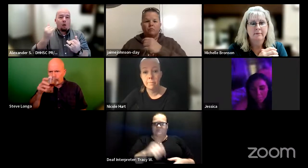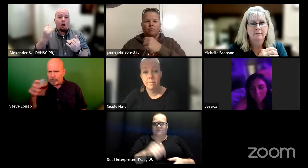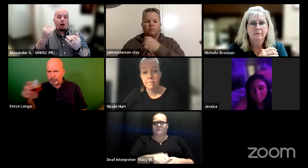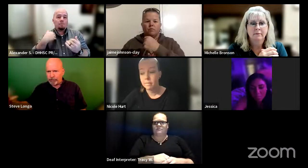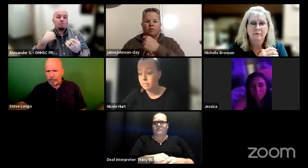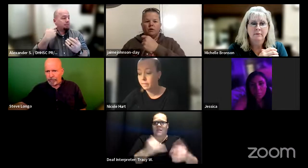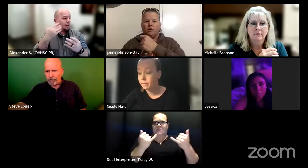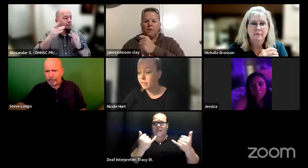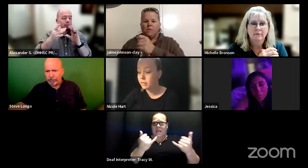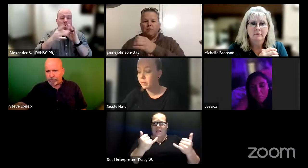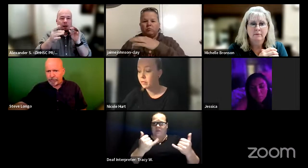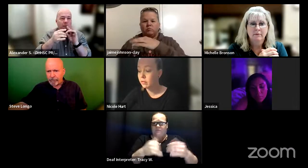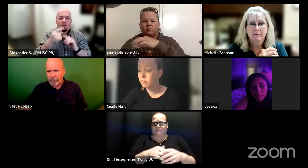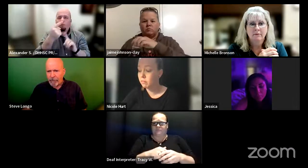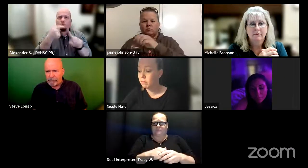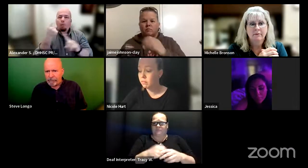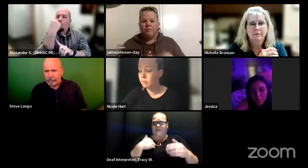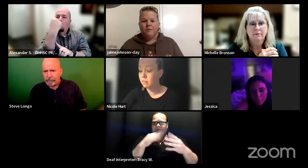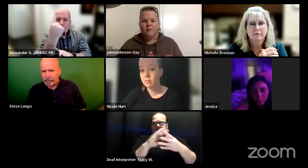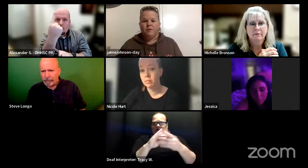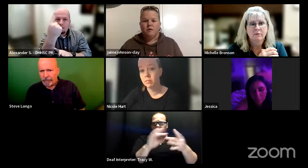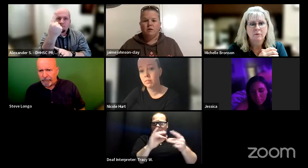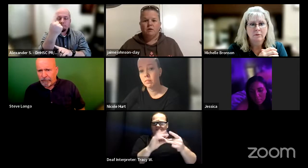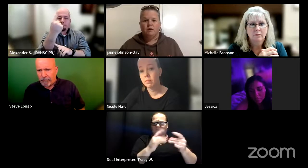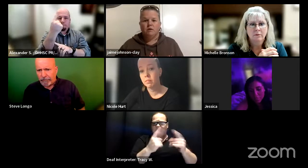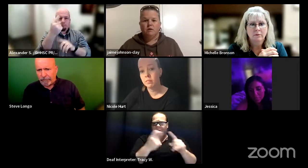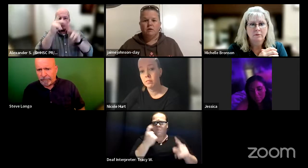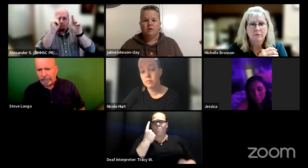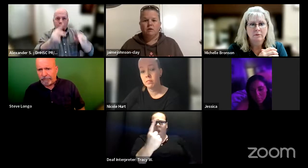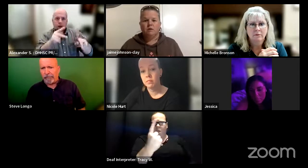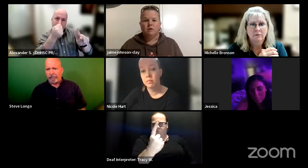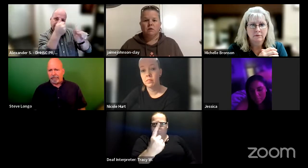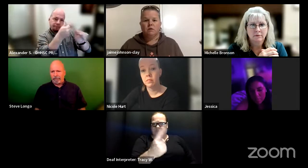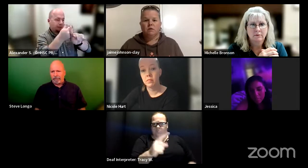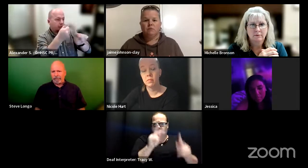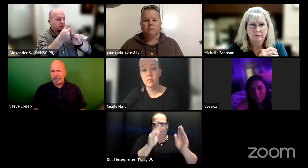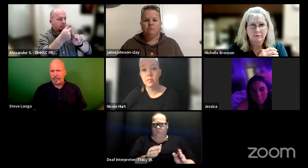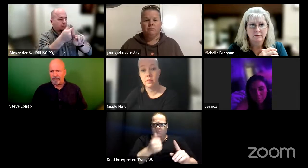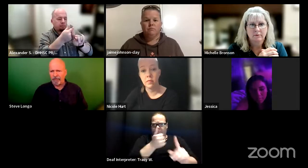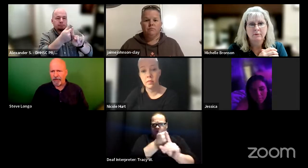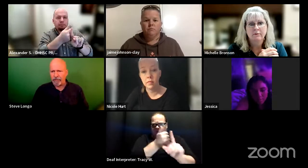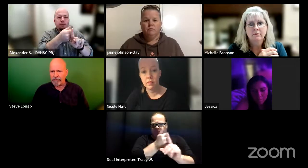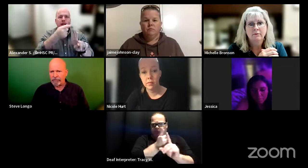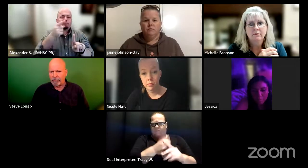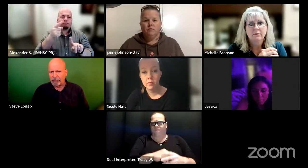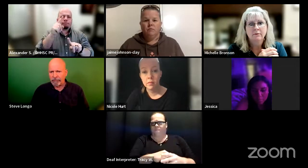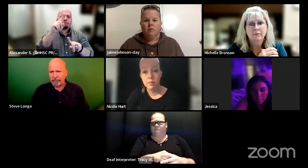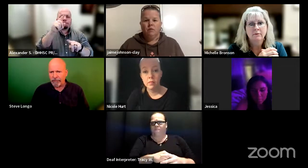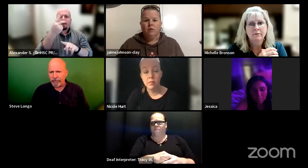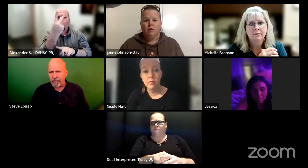Again, my name is Alex, and there was a comment from one